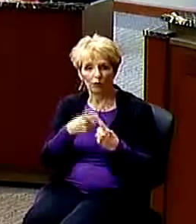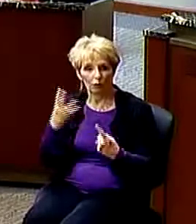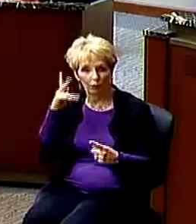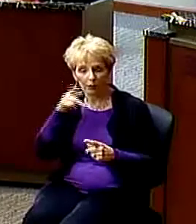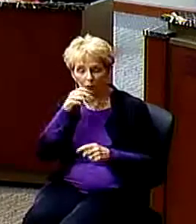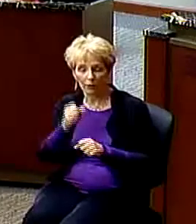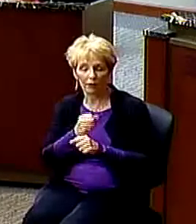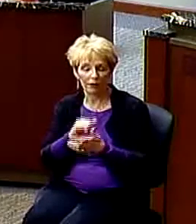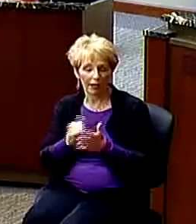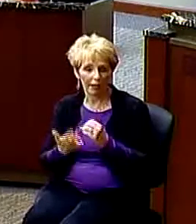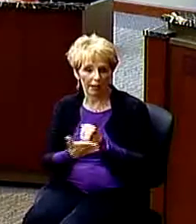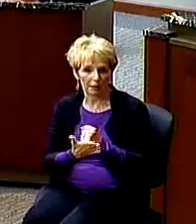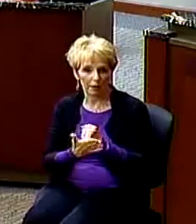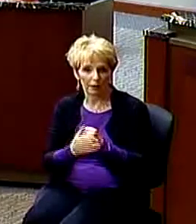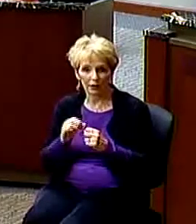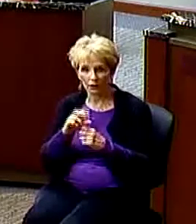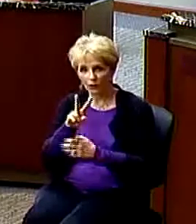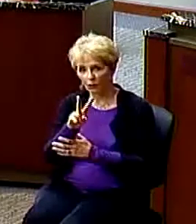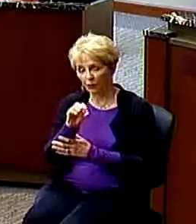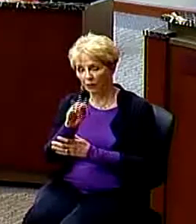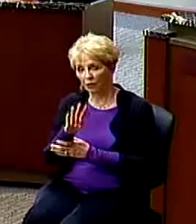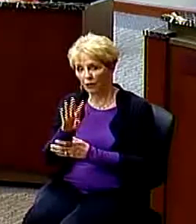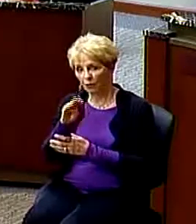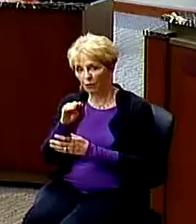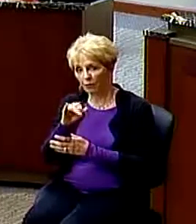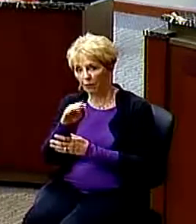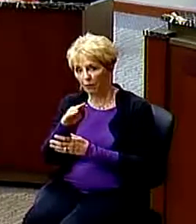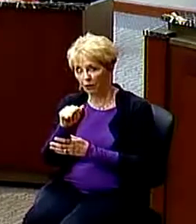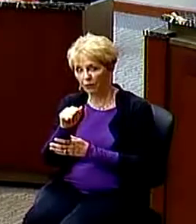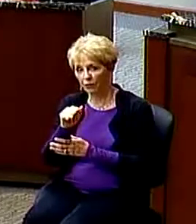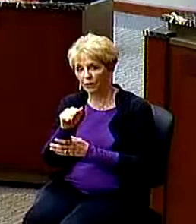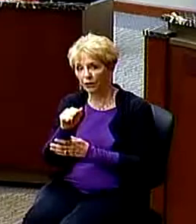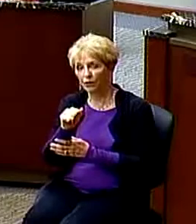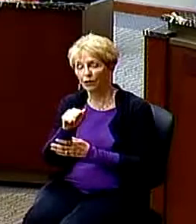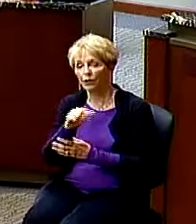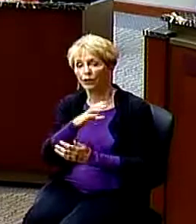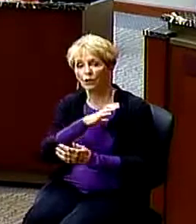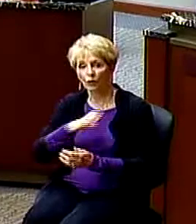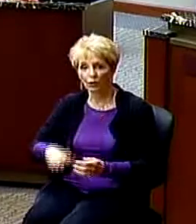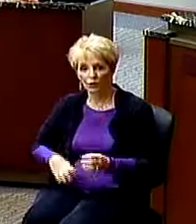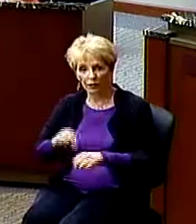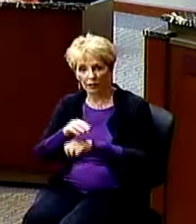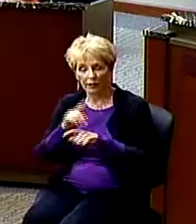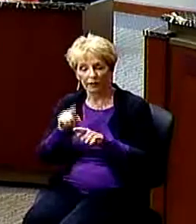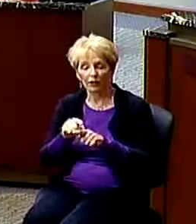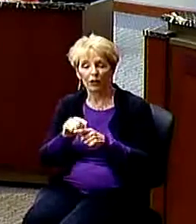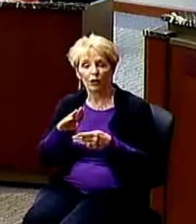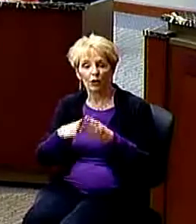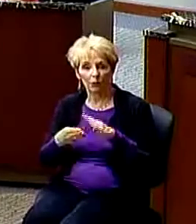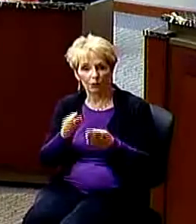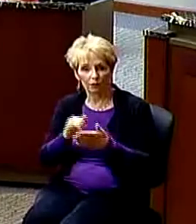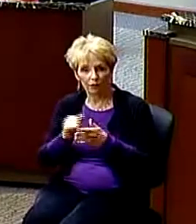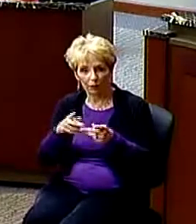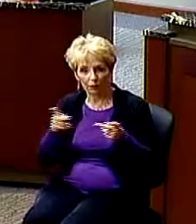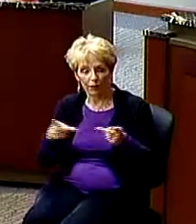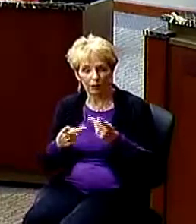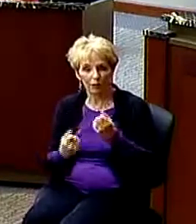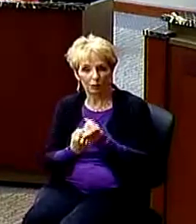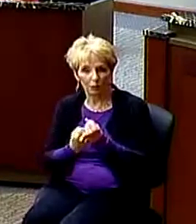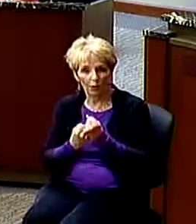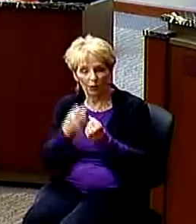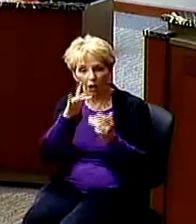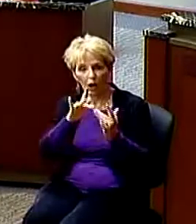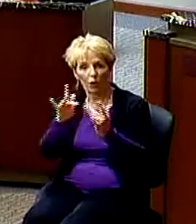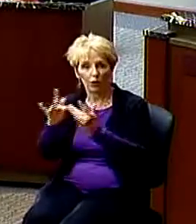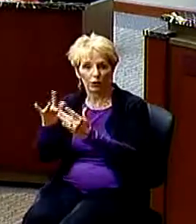help. In 2004, Mimosa Christian Counseling was founded in Morganton as a community of faith, supported mission outreach